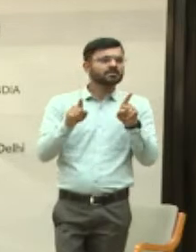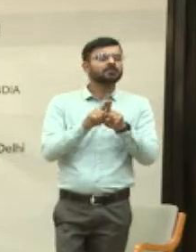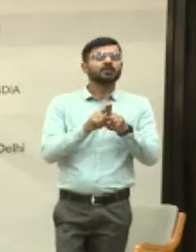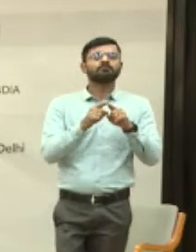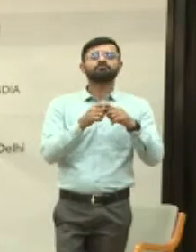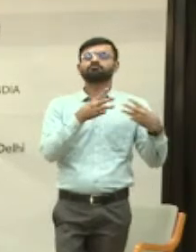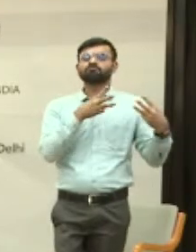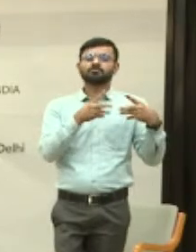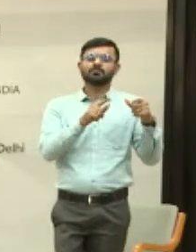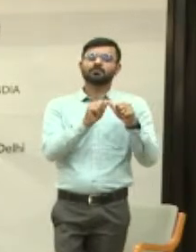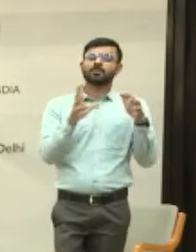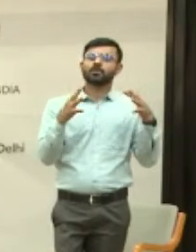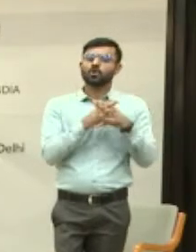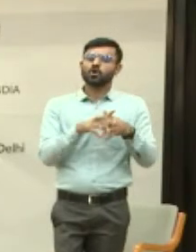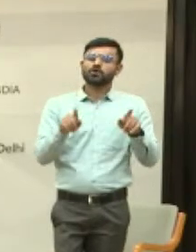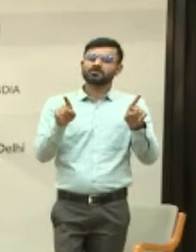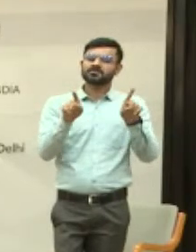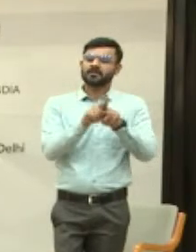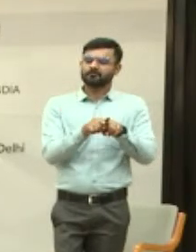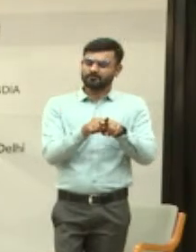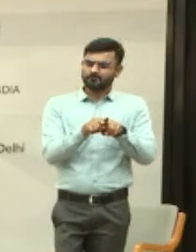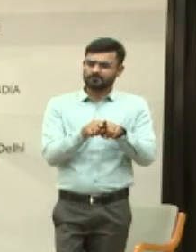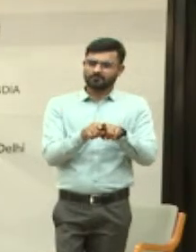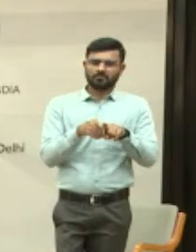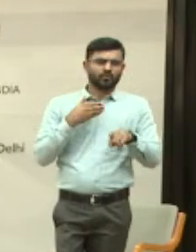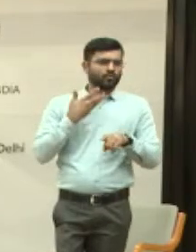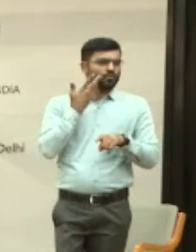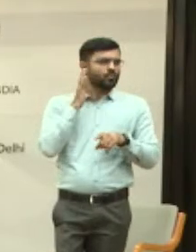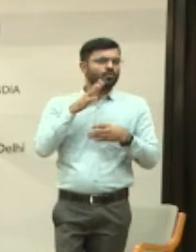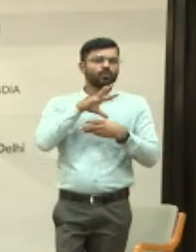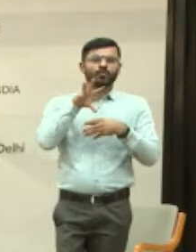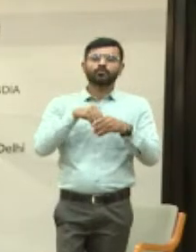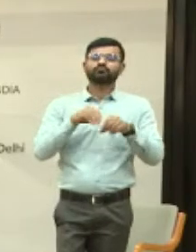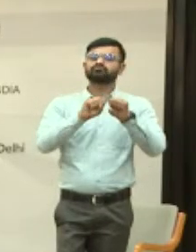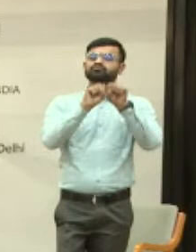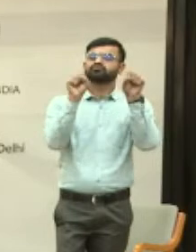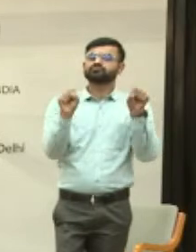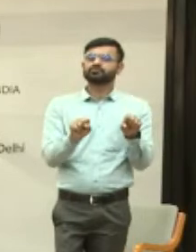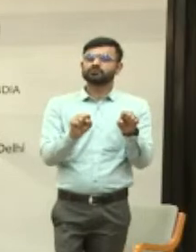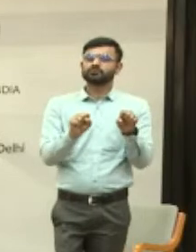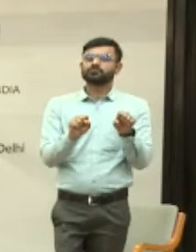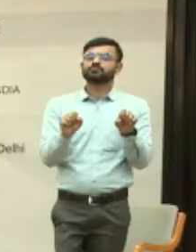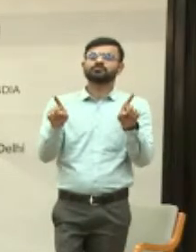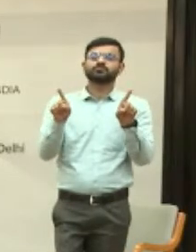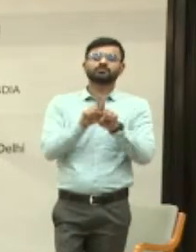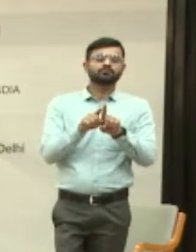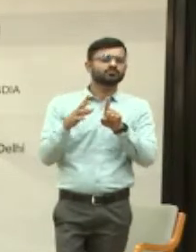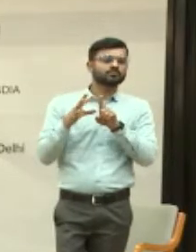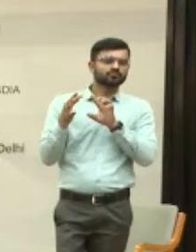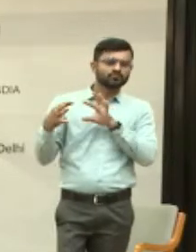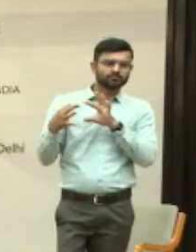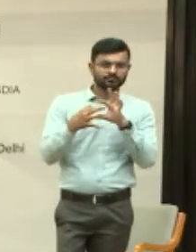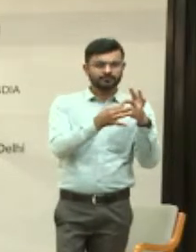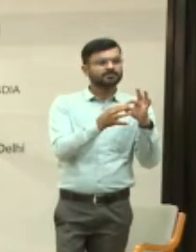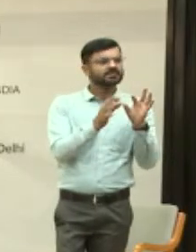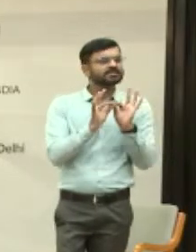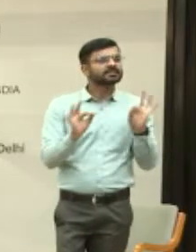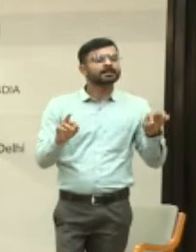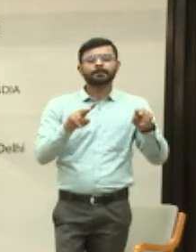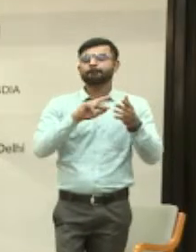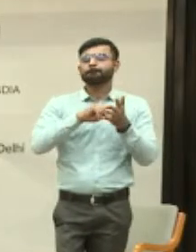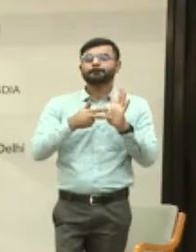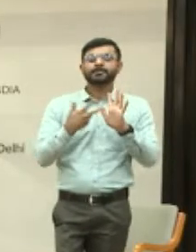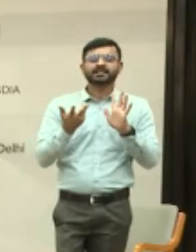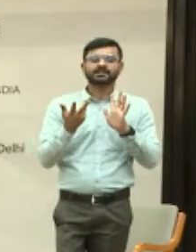law jurisdictions, we don't have a system of desuetude, which simply